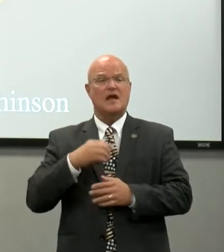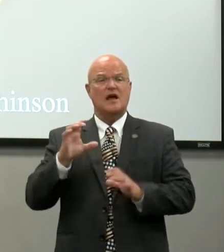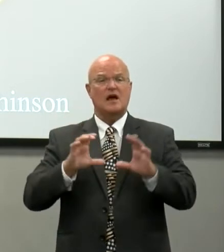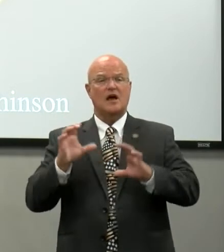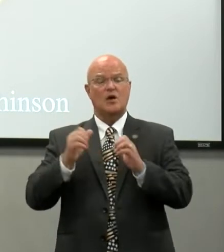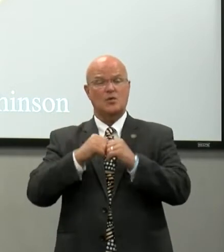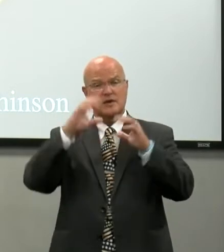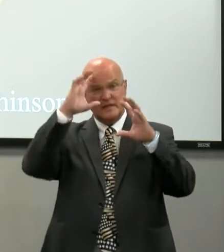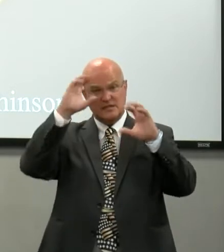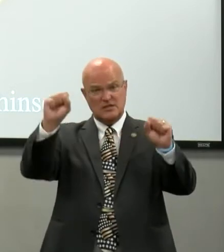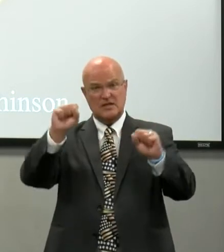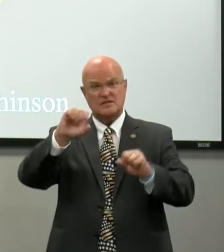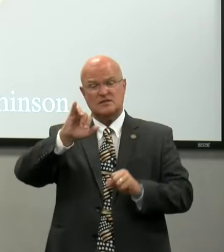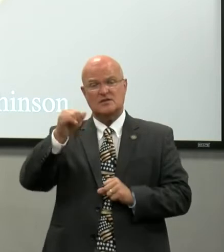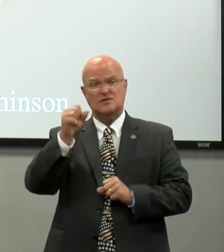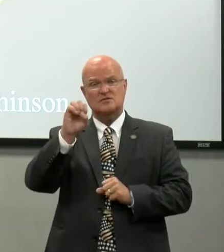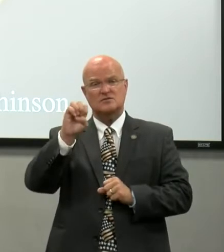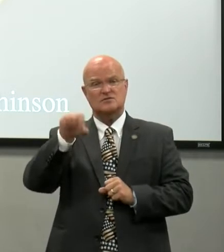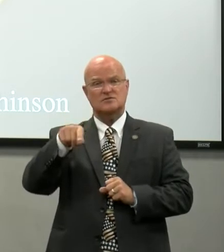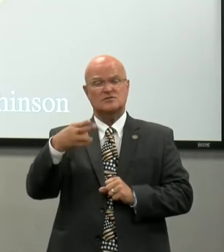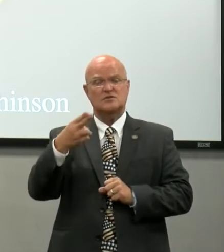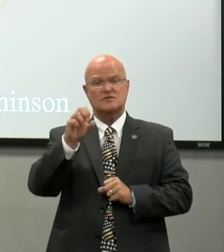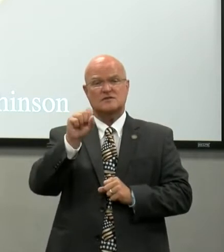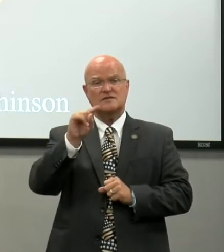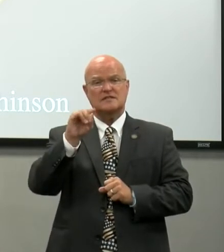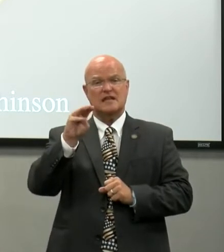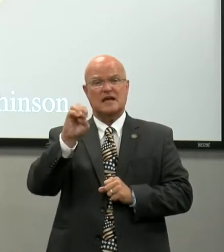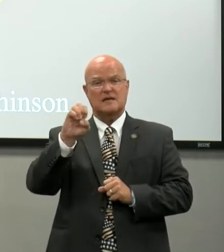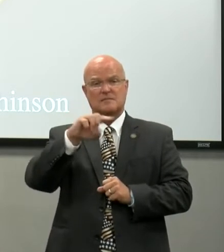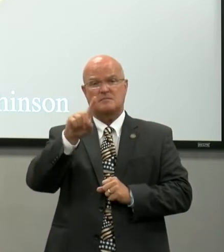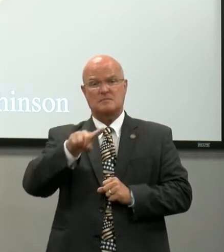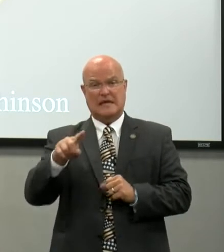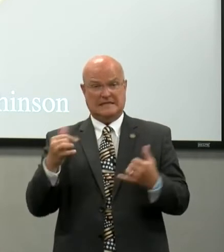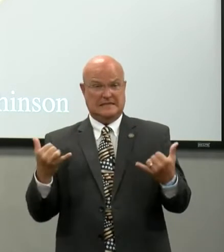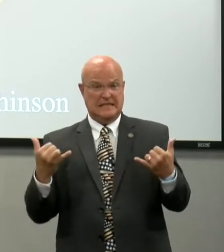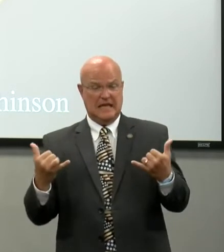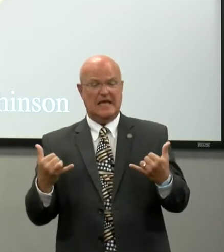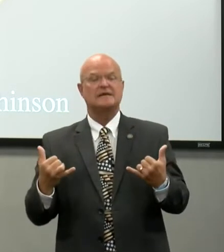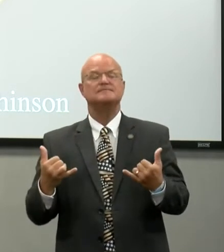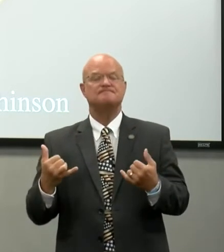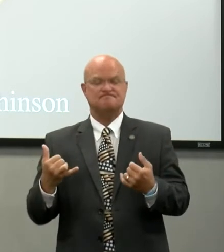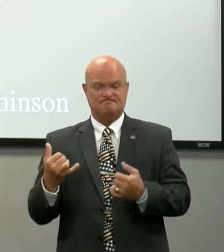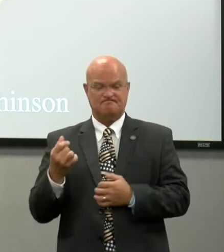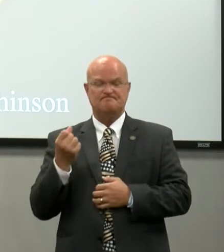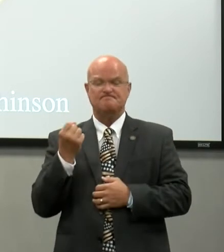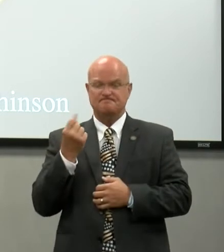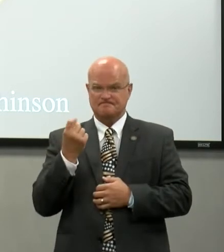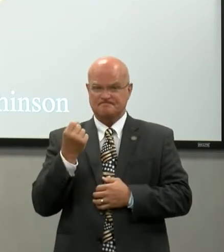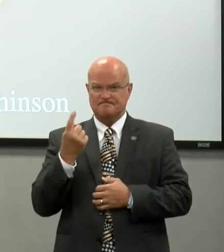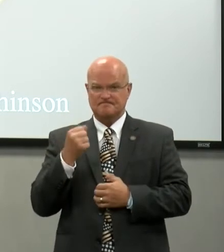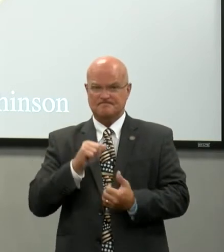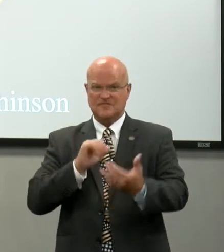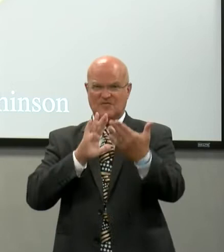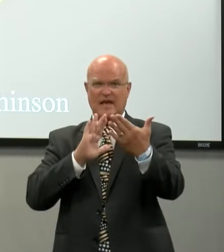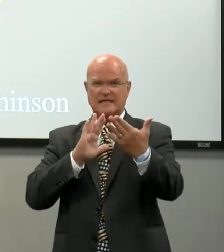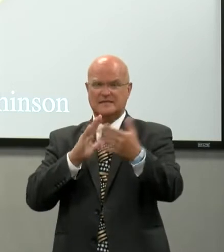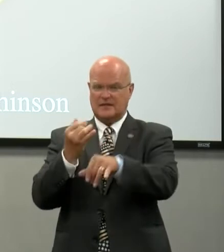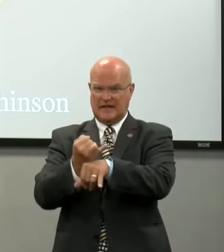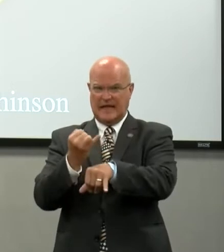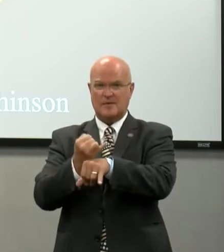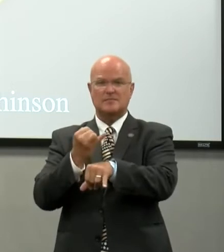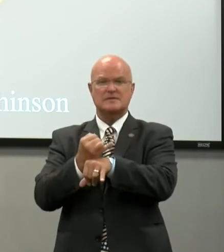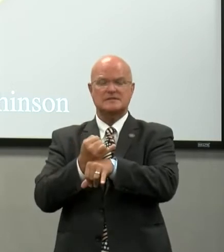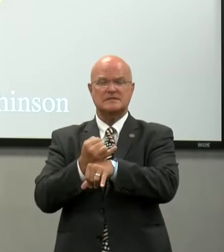with Chancellor Joseph Steinmetz earlier today, and he understands what he's facing on the